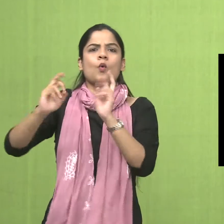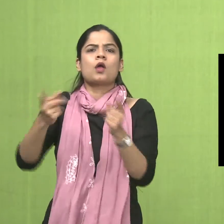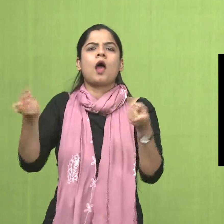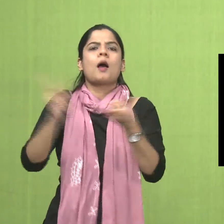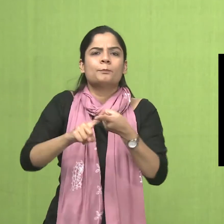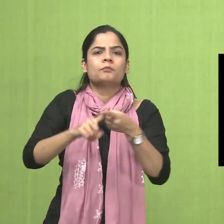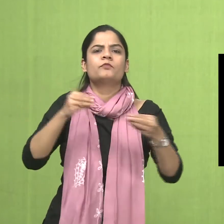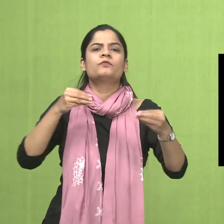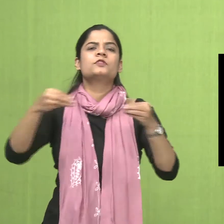flexible.